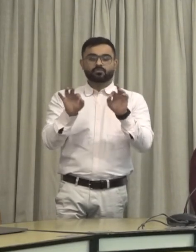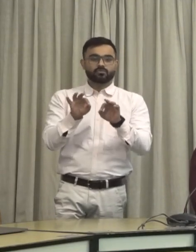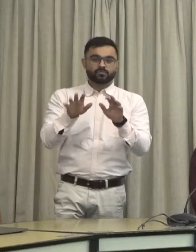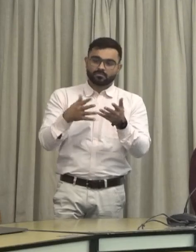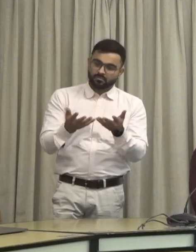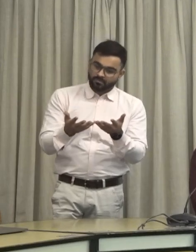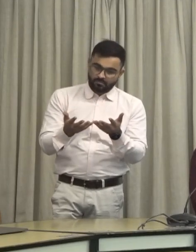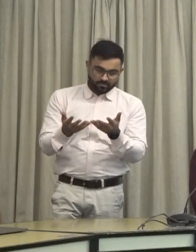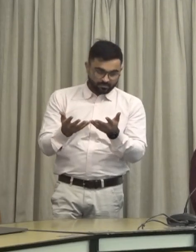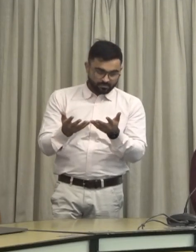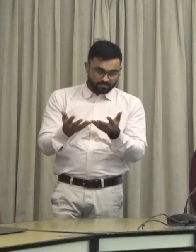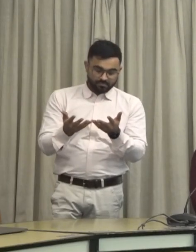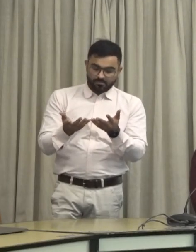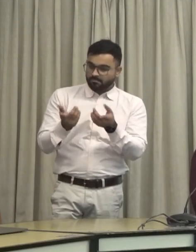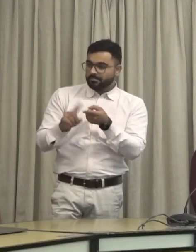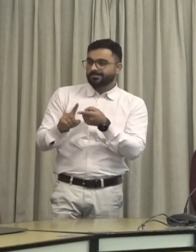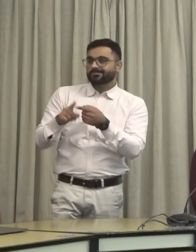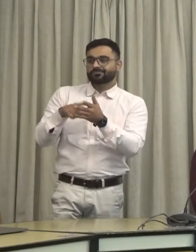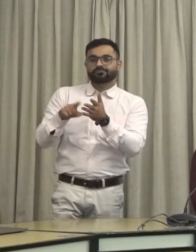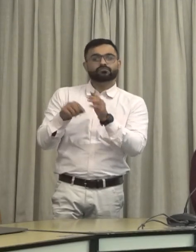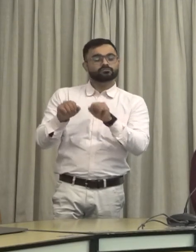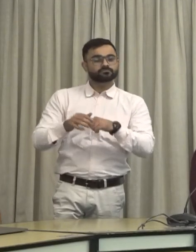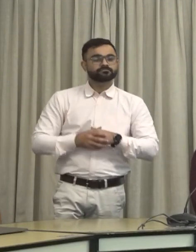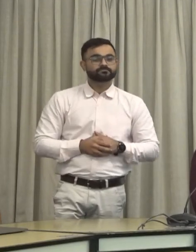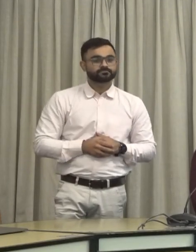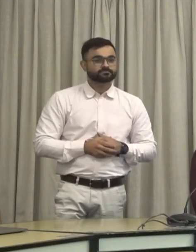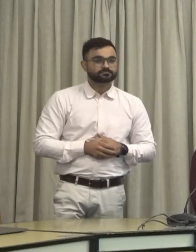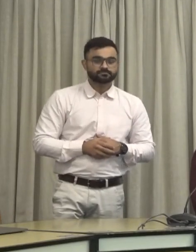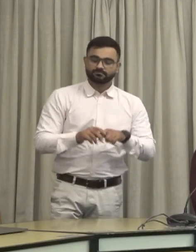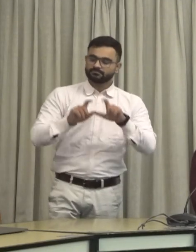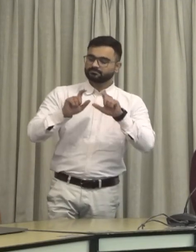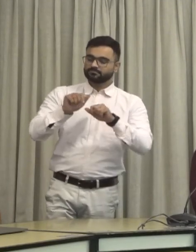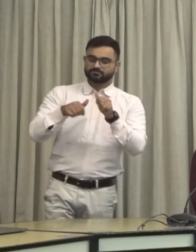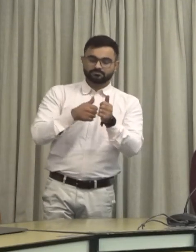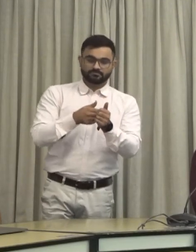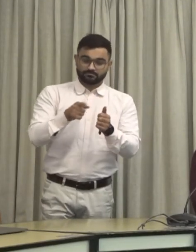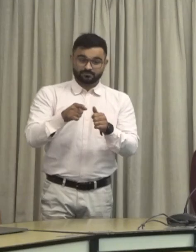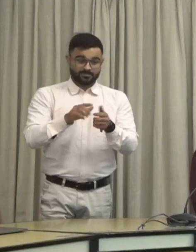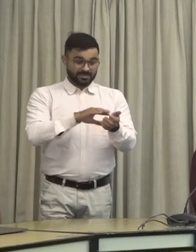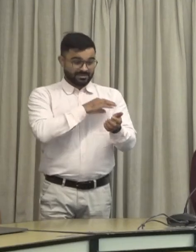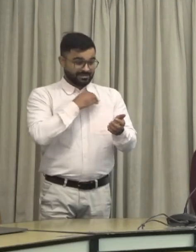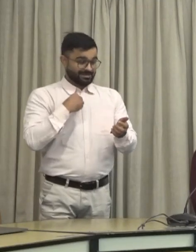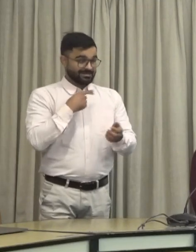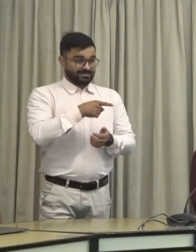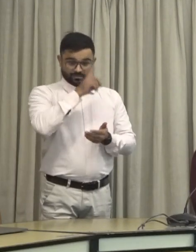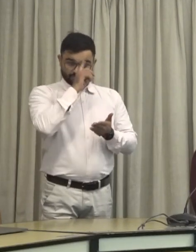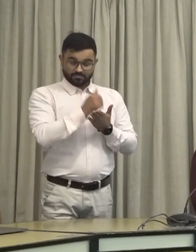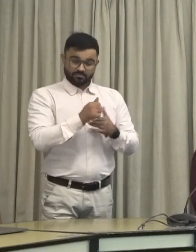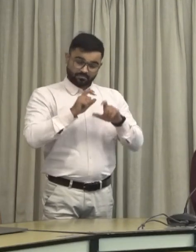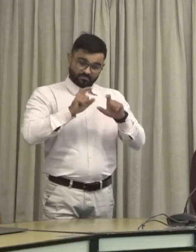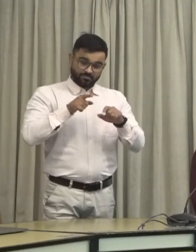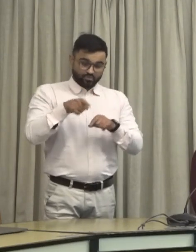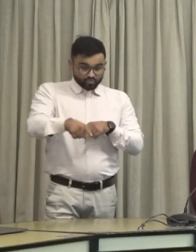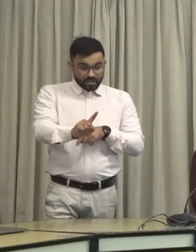or there's prejudice in this by the caregivers, then the physicians have to take a